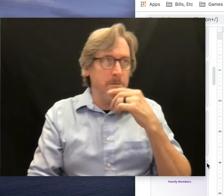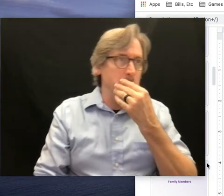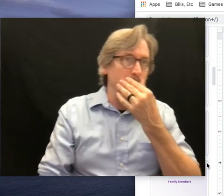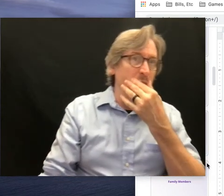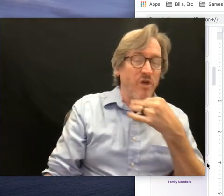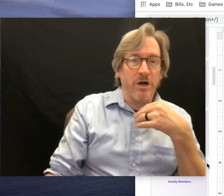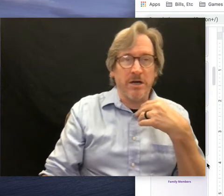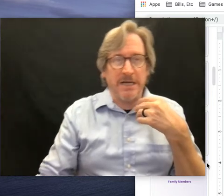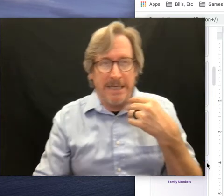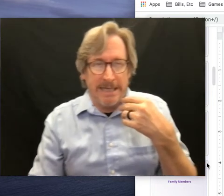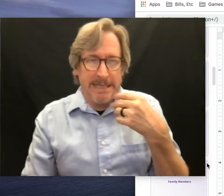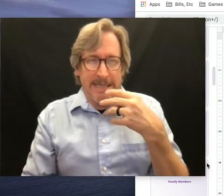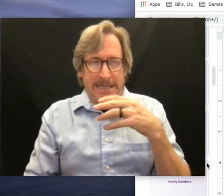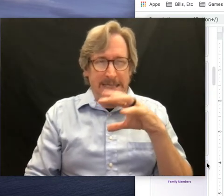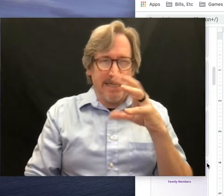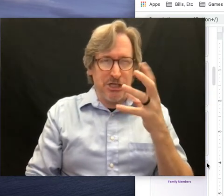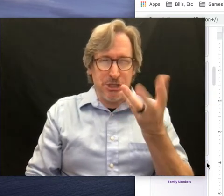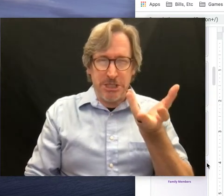the